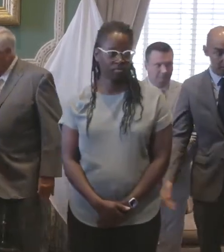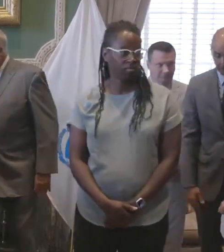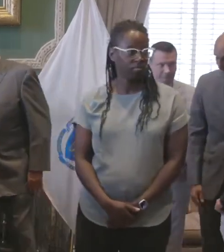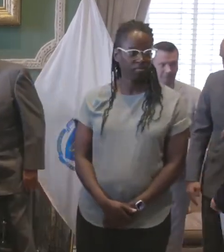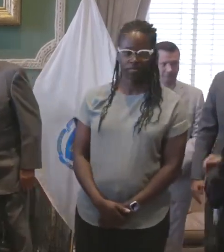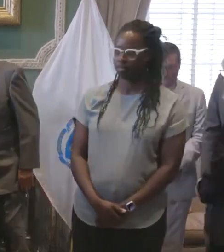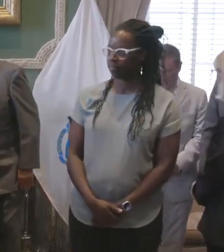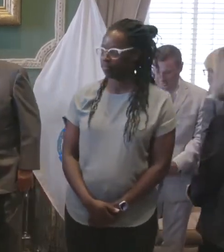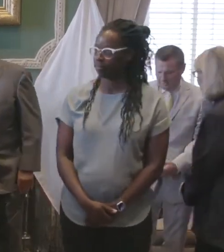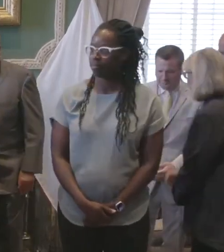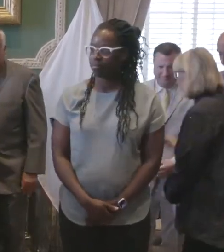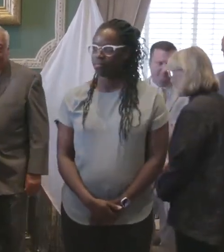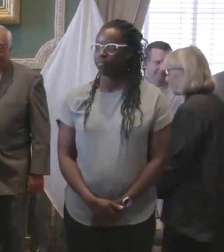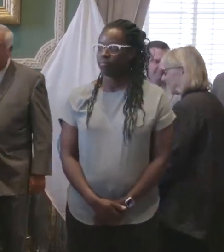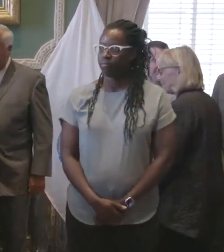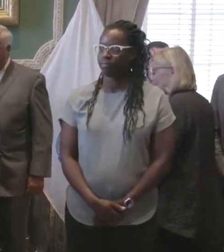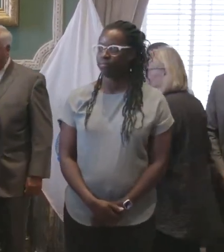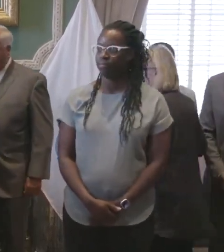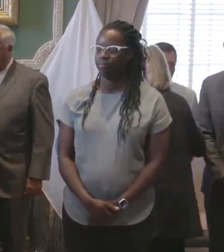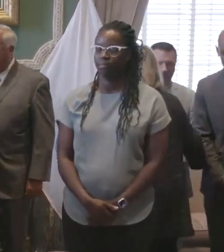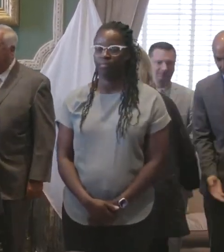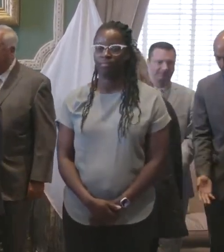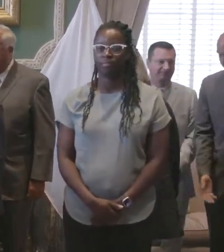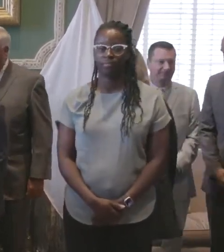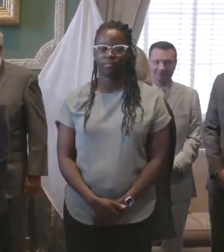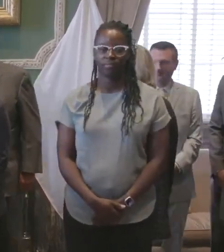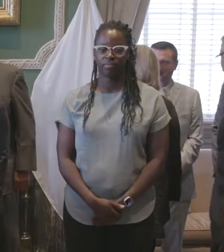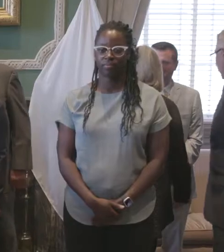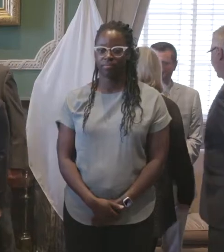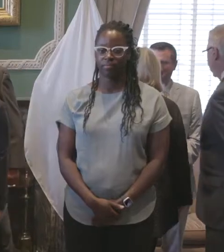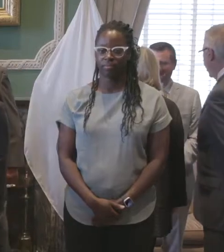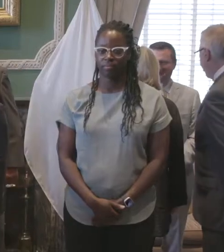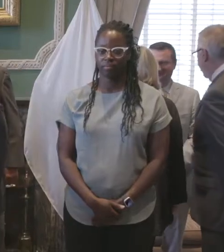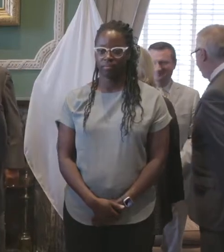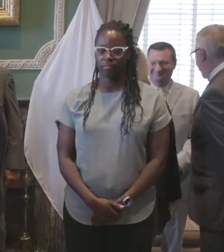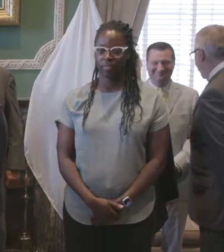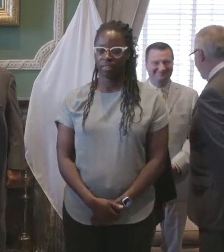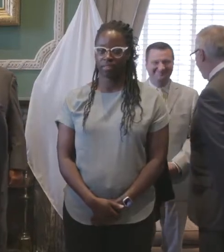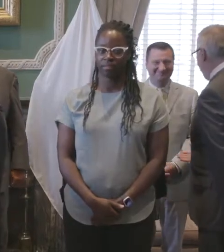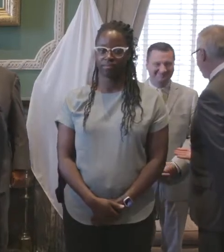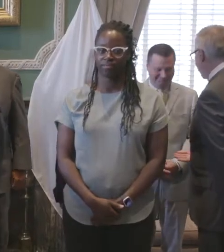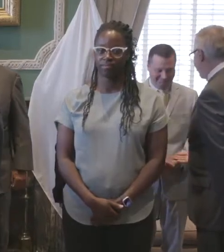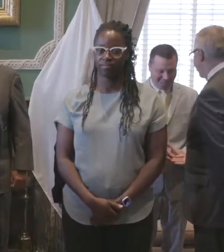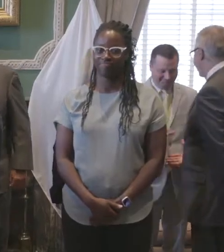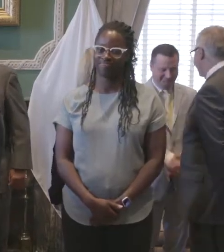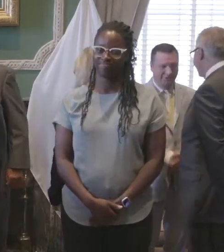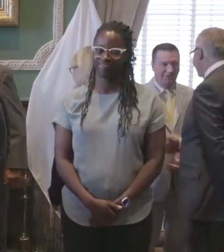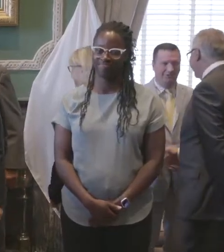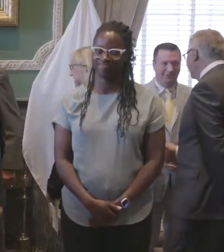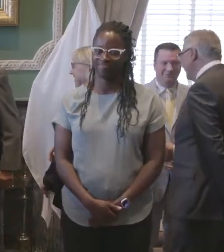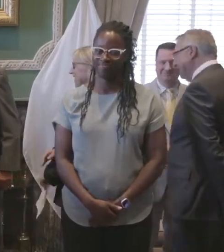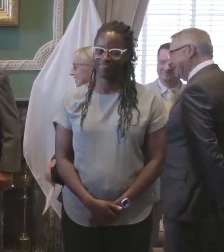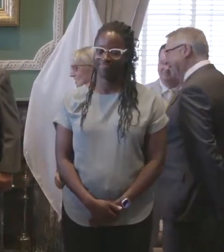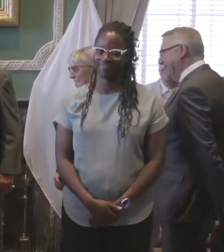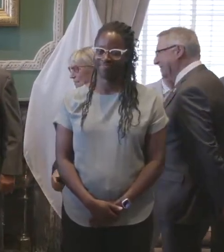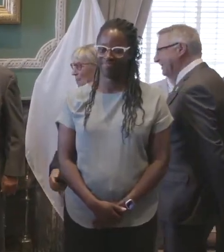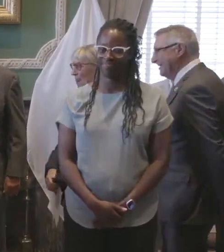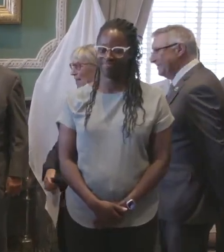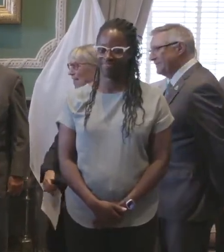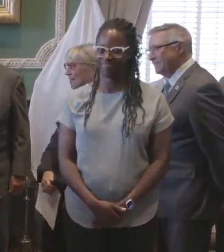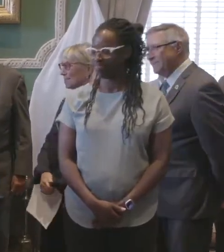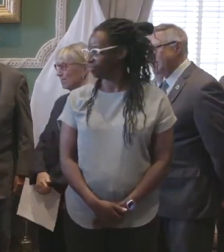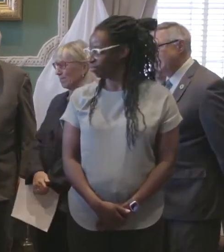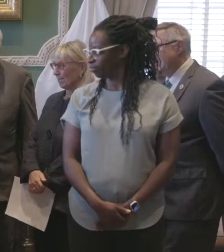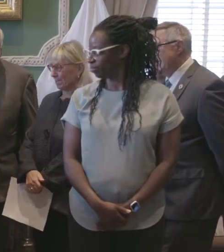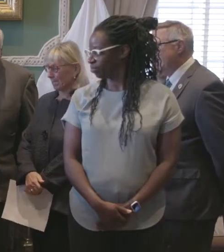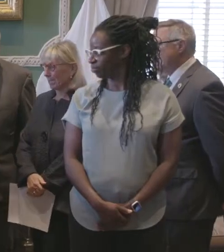You good? Where's Aaron? Where's Aaron? You look great. Yeah. You good? Good. Okay, great. Great. Congratulations. All right, great.